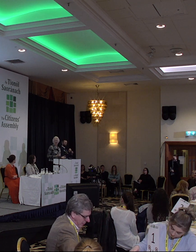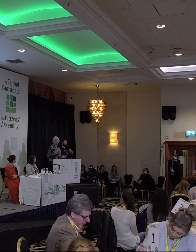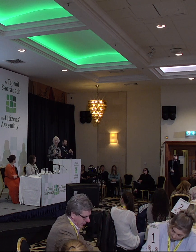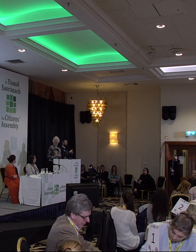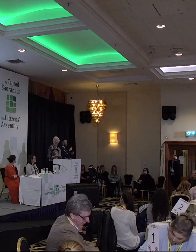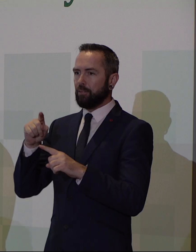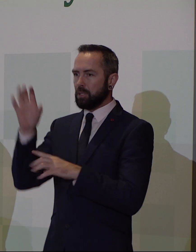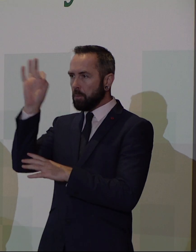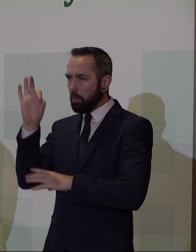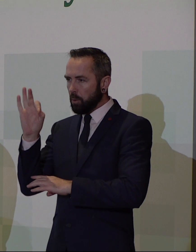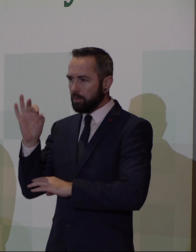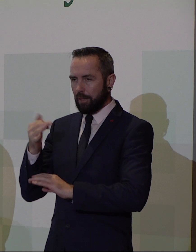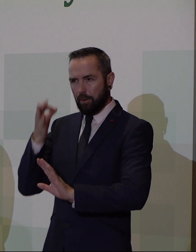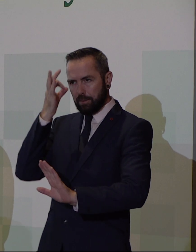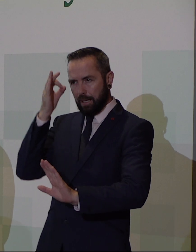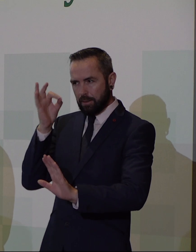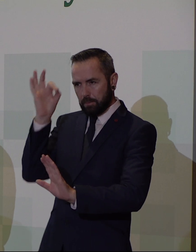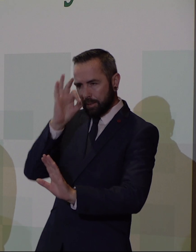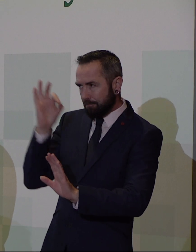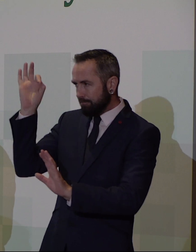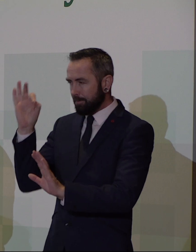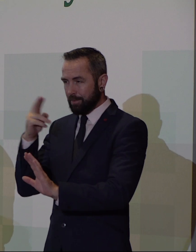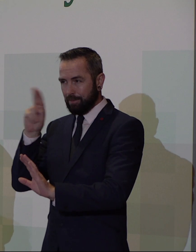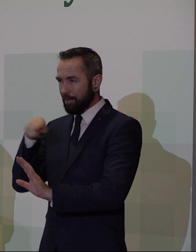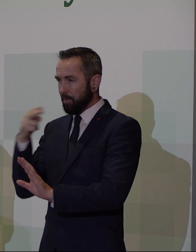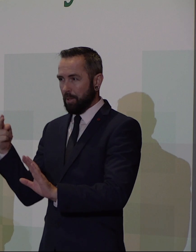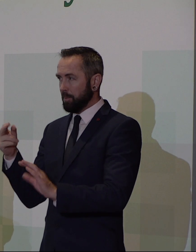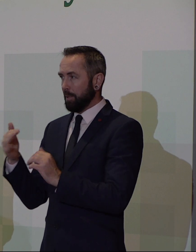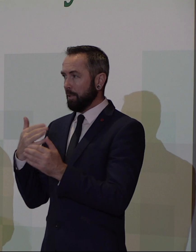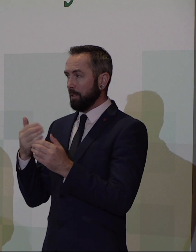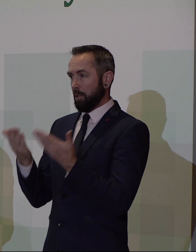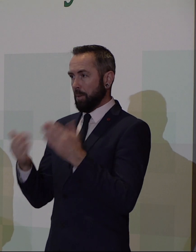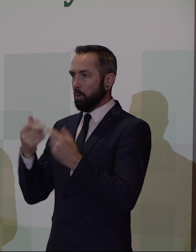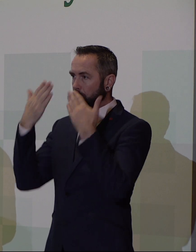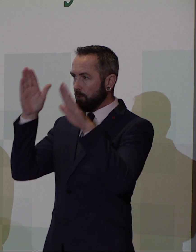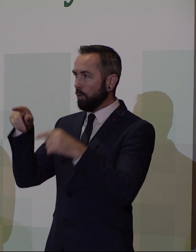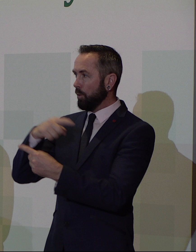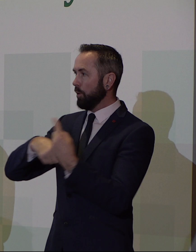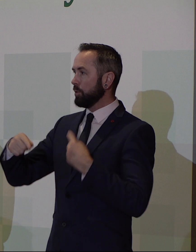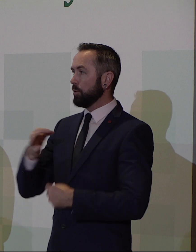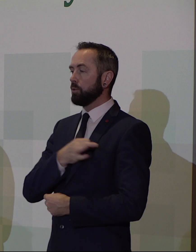If I'd had to guess what the numbers were, I wouldn't have guessed what you've shown us. So it's great to have the